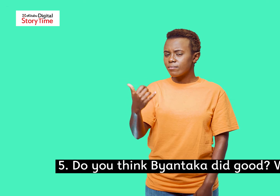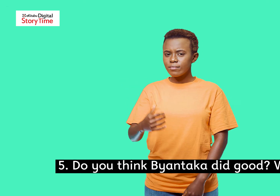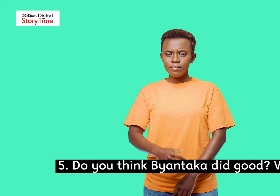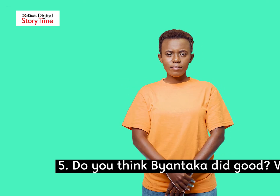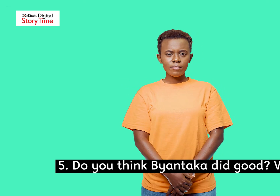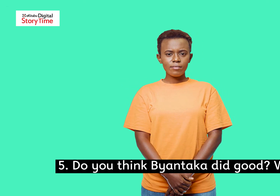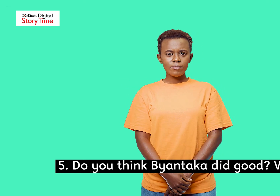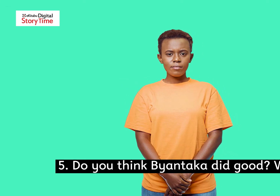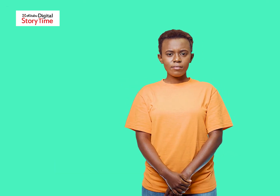Why?